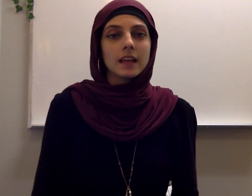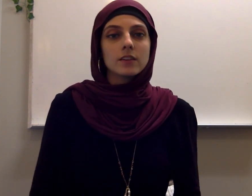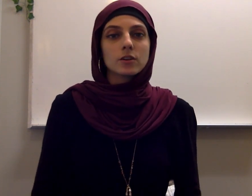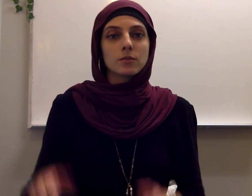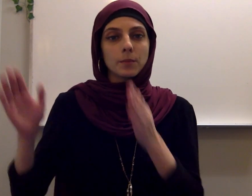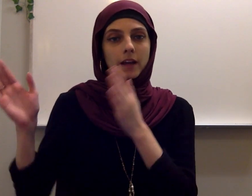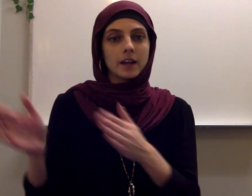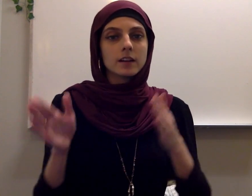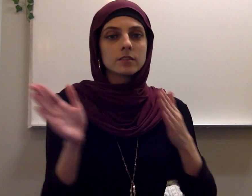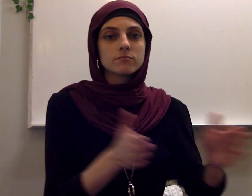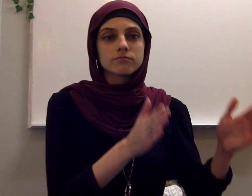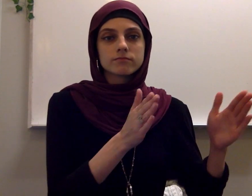or prepare.